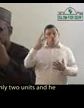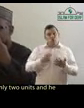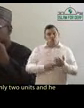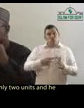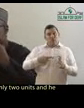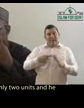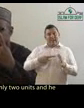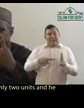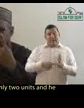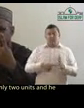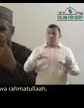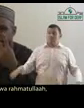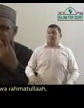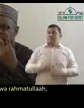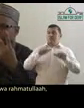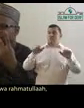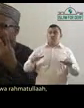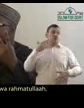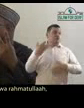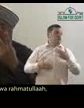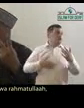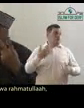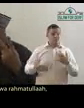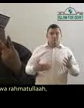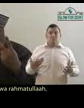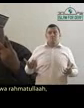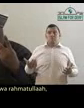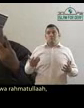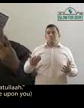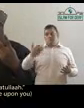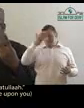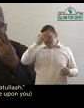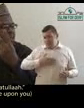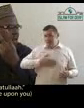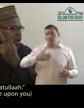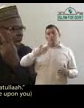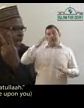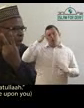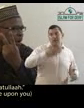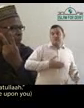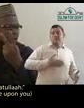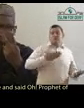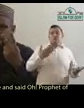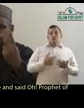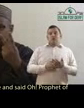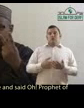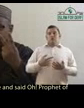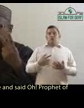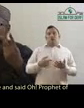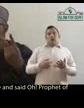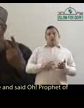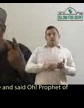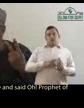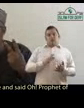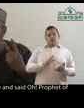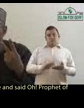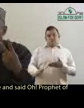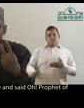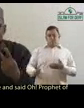units, and he completed the prayer. He said, Assalamu alaikum wa rahmatullah. Assalamu alaikum wa rahmatullah. One